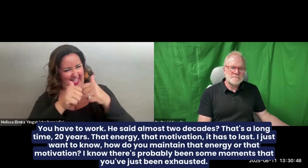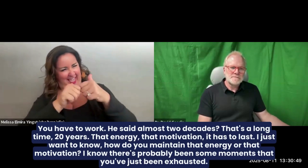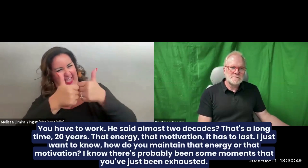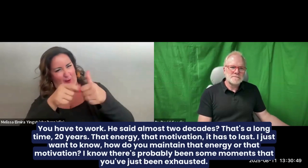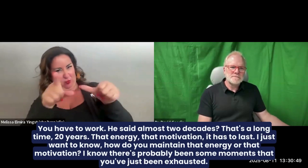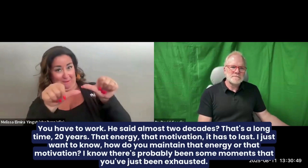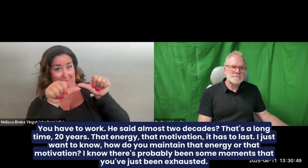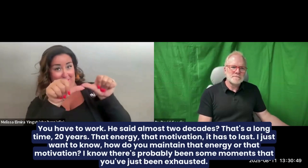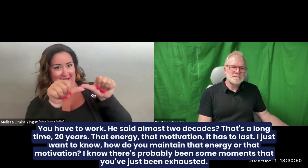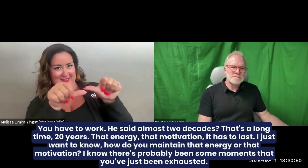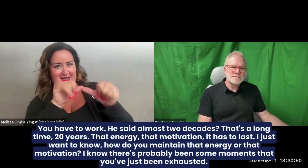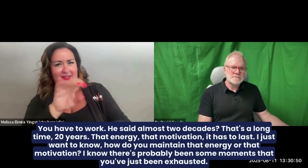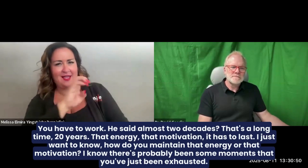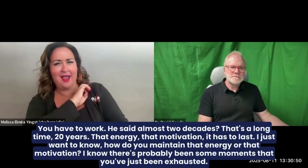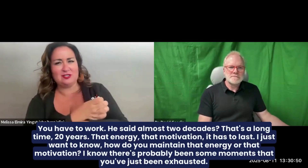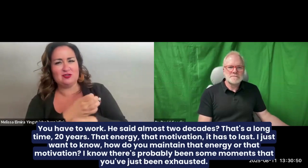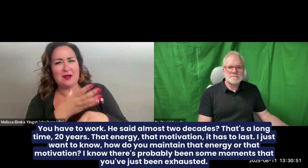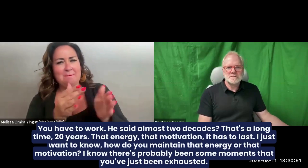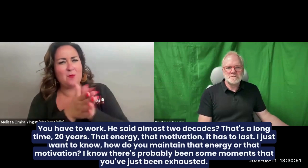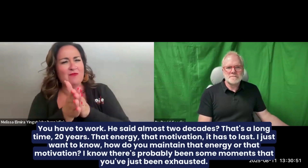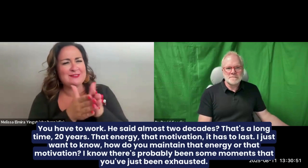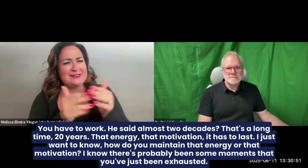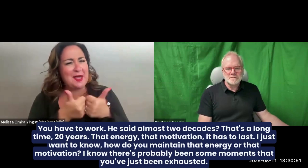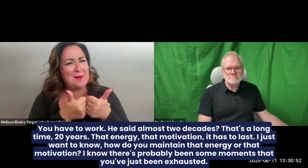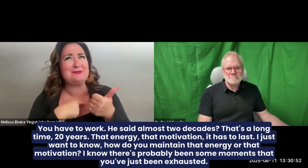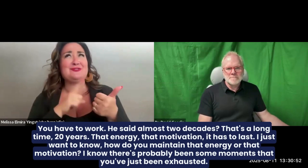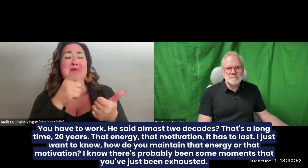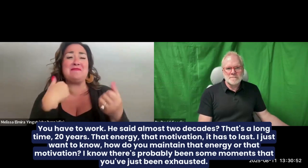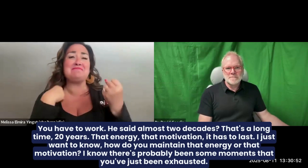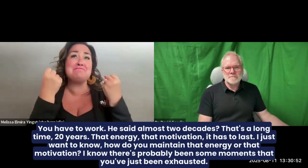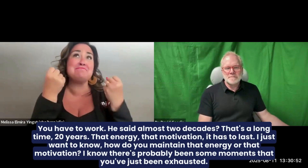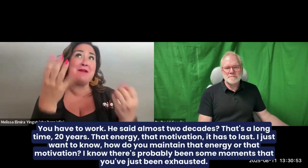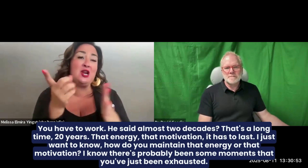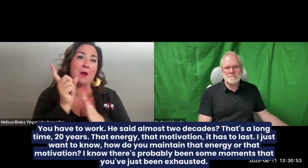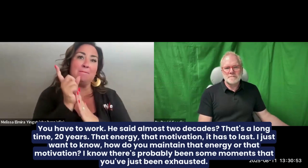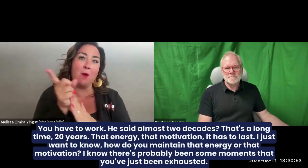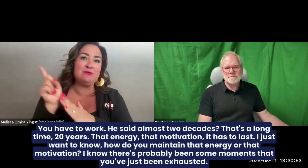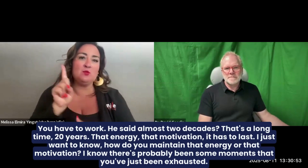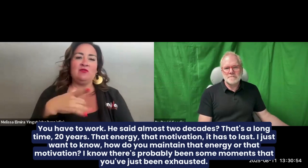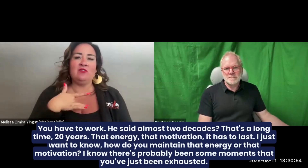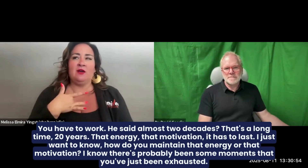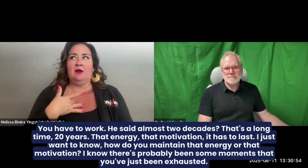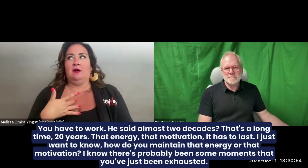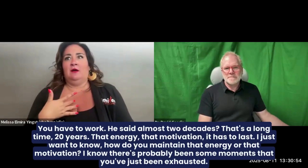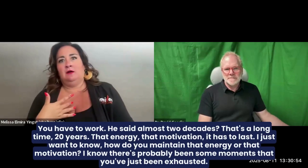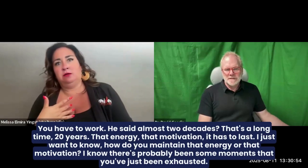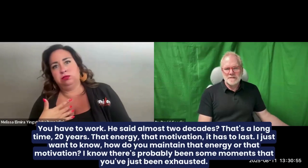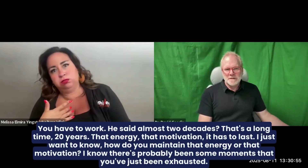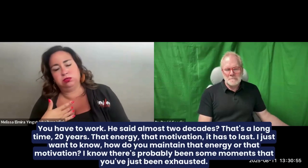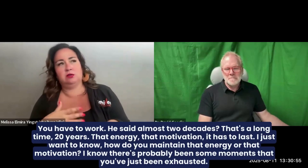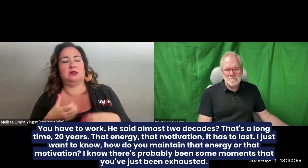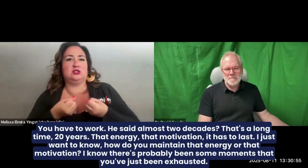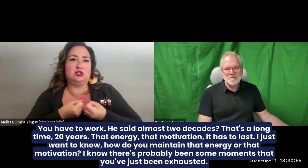that motivation, it has to last. I just want to know, how do you maintain that energy or that motivation? I know there's probably been